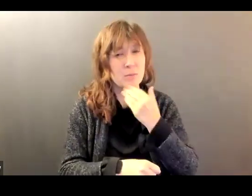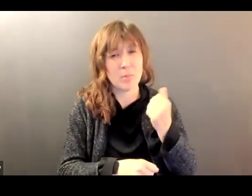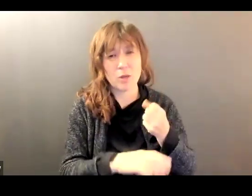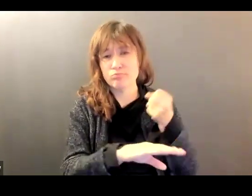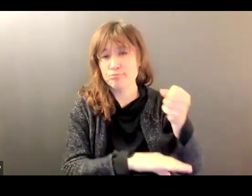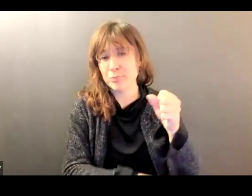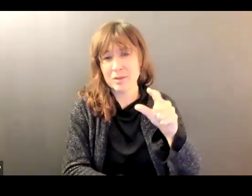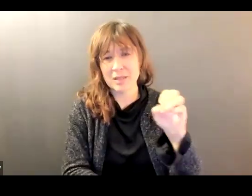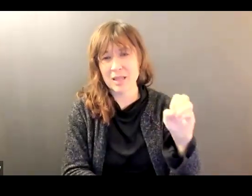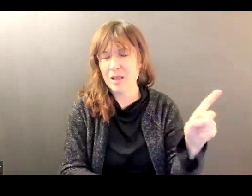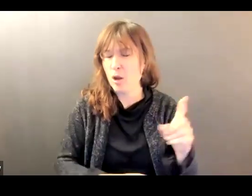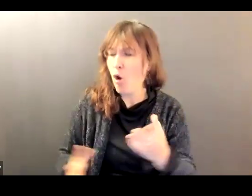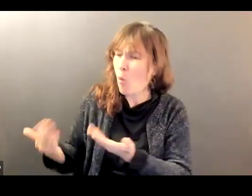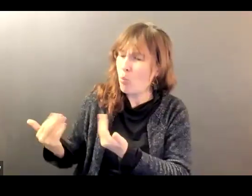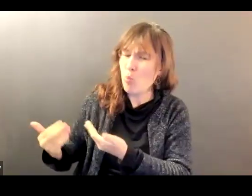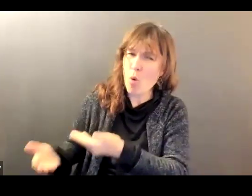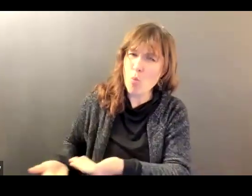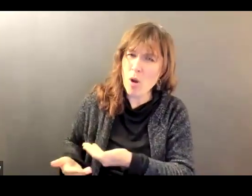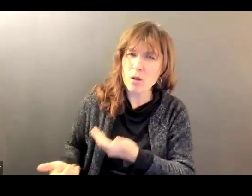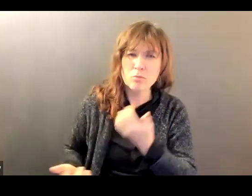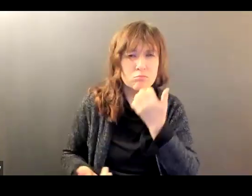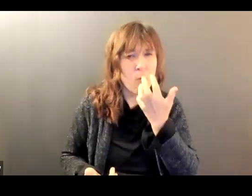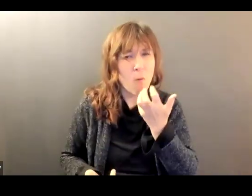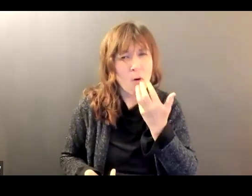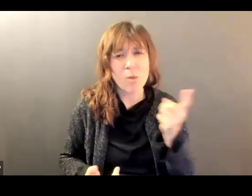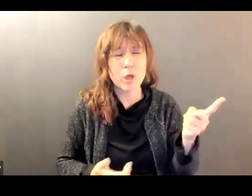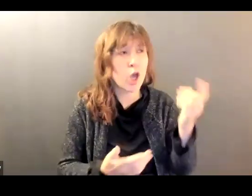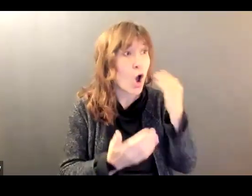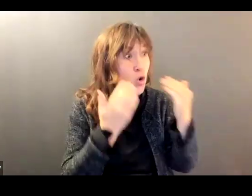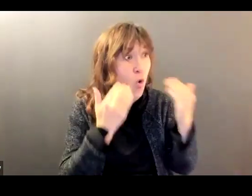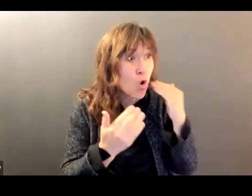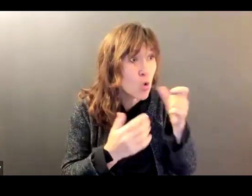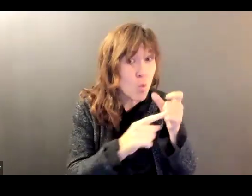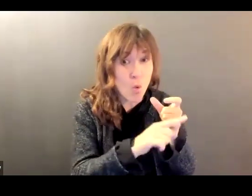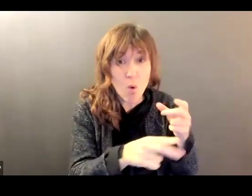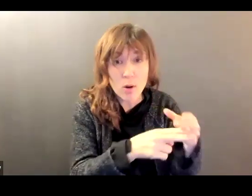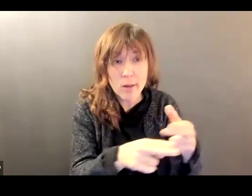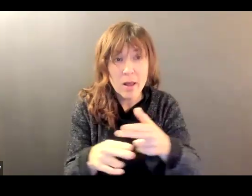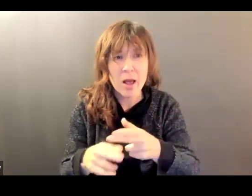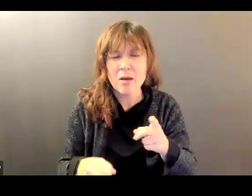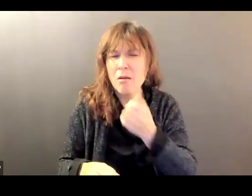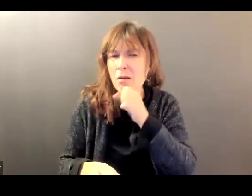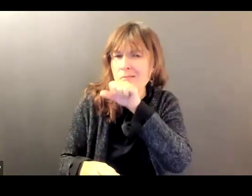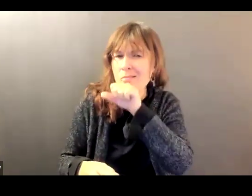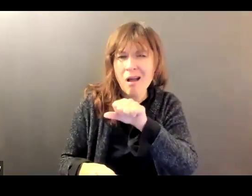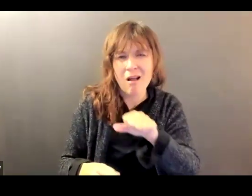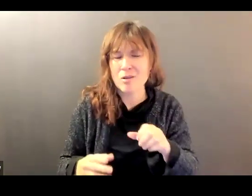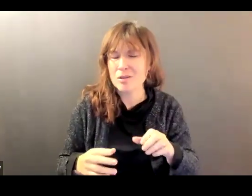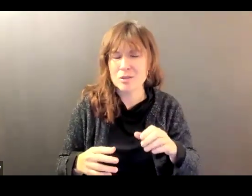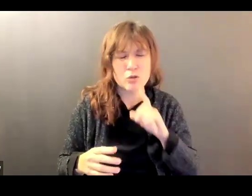just embraced him so well. He knows everybody's name now. He loves it there. He thrives so well.